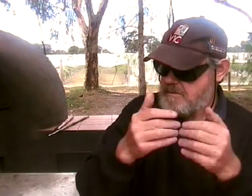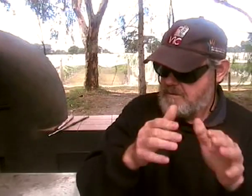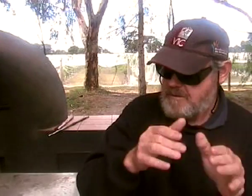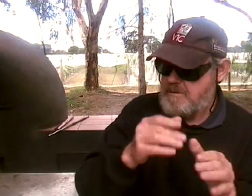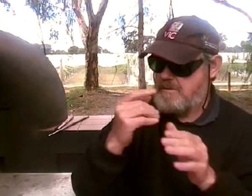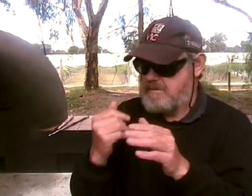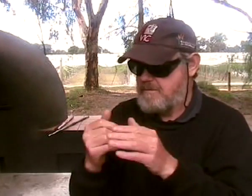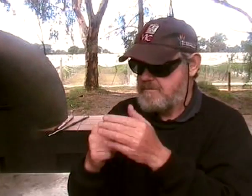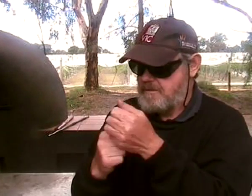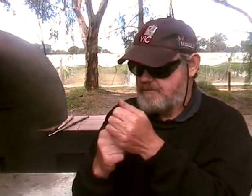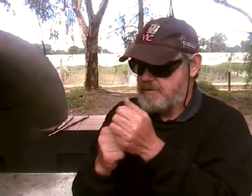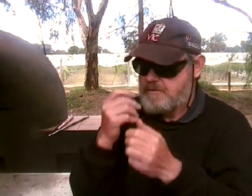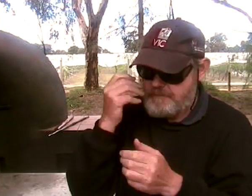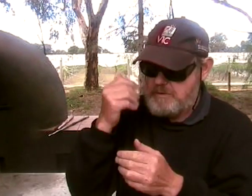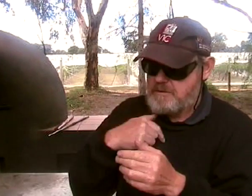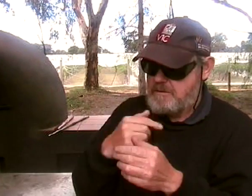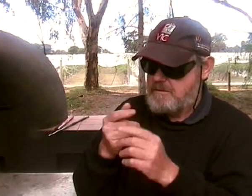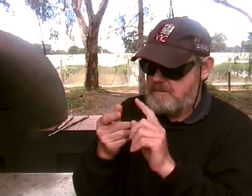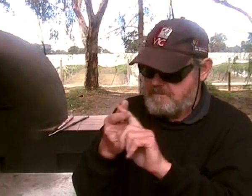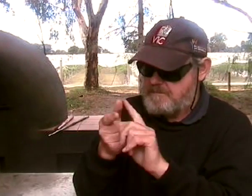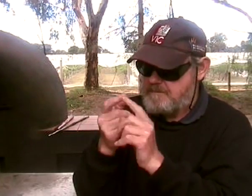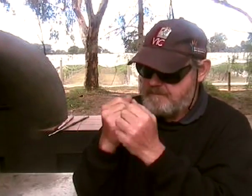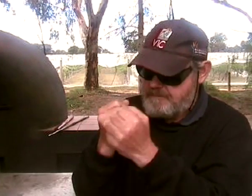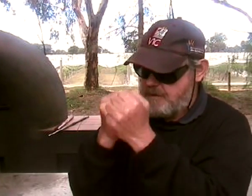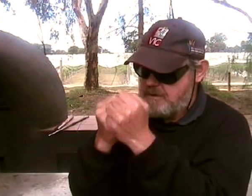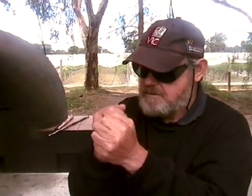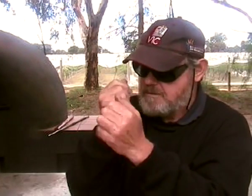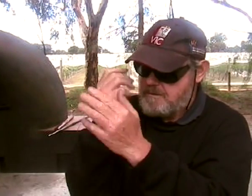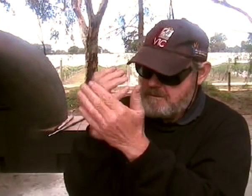burden for my wife to be guiding me every day.